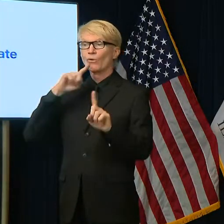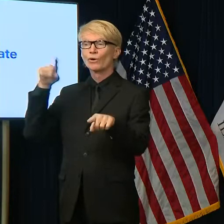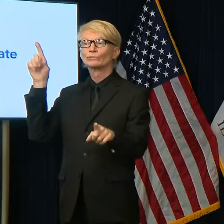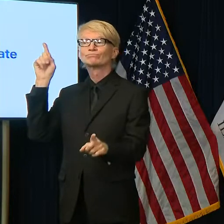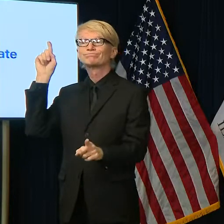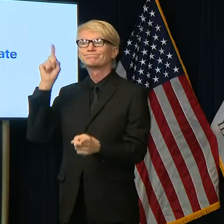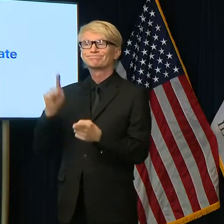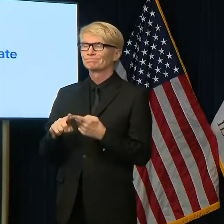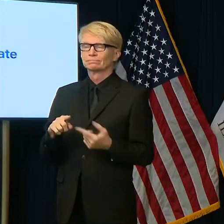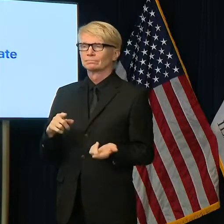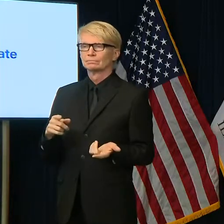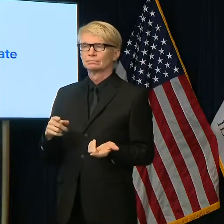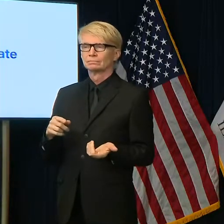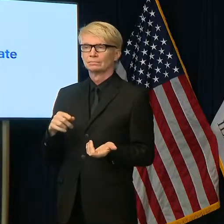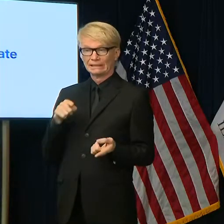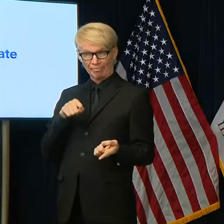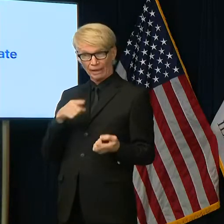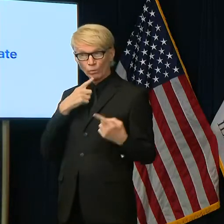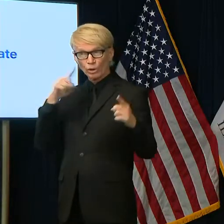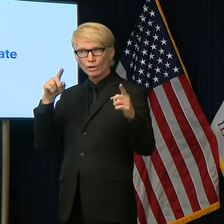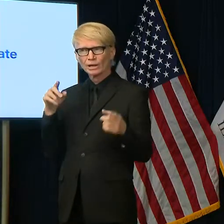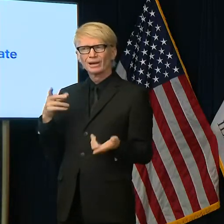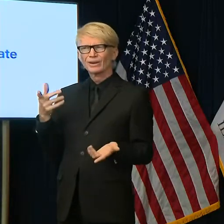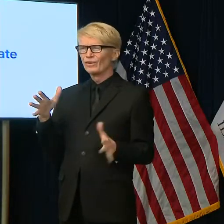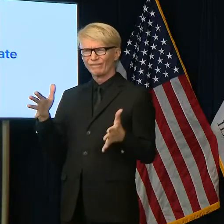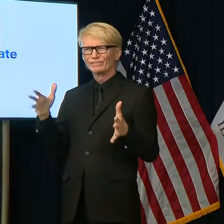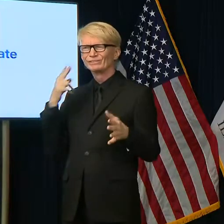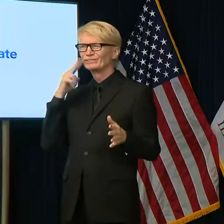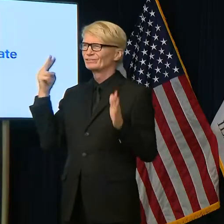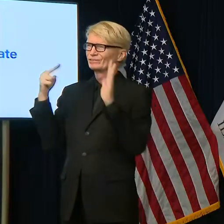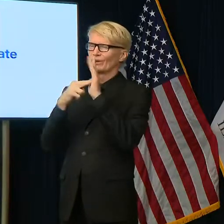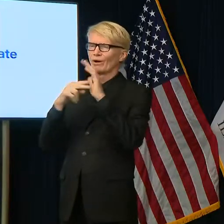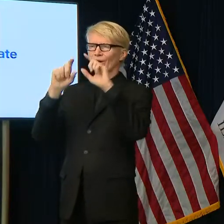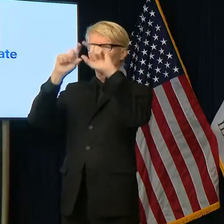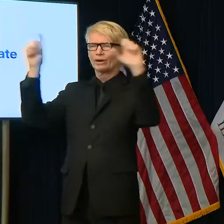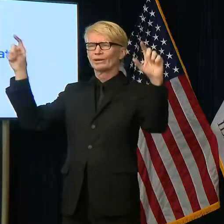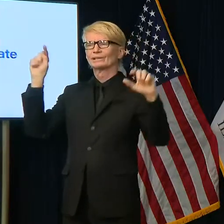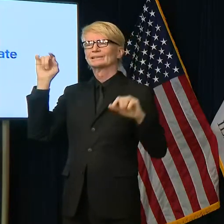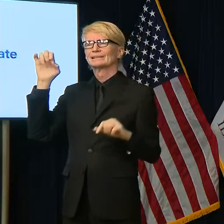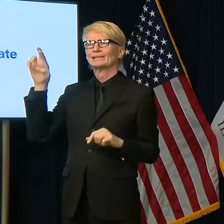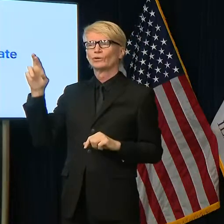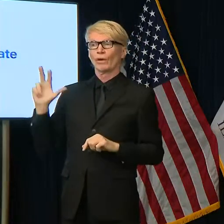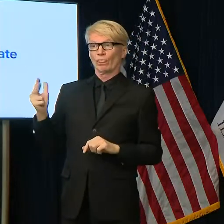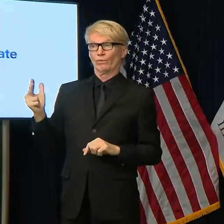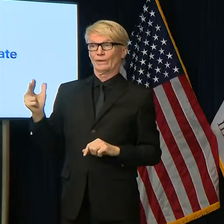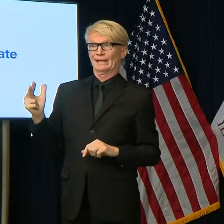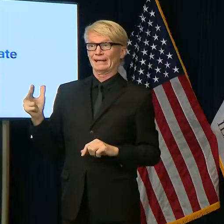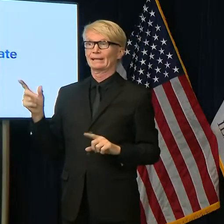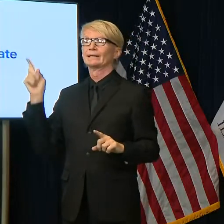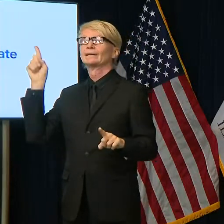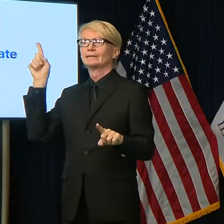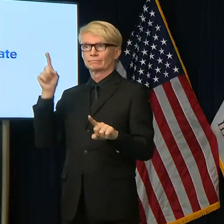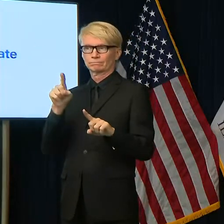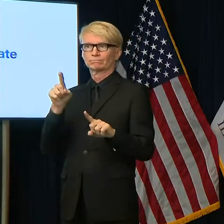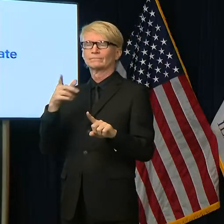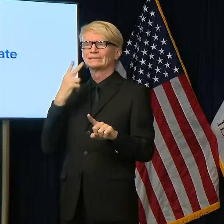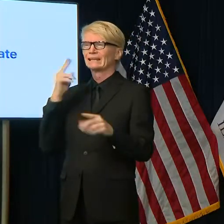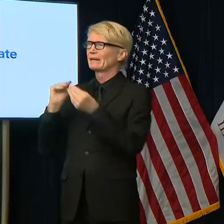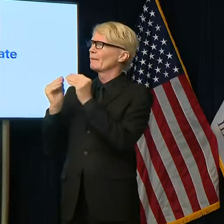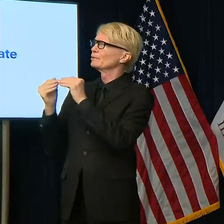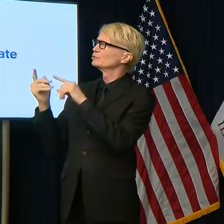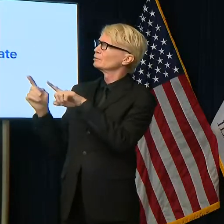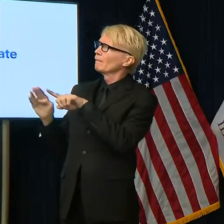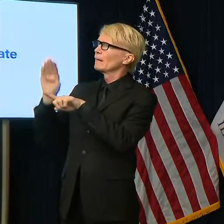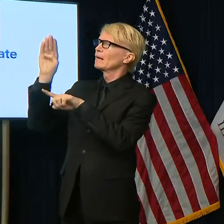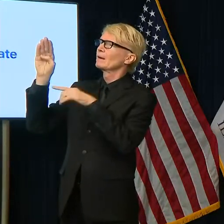working. You saw that we put Tier 3 mitigations in, and just look at the numbers. I mean, you can see we hit a peak, and then